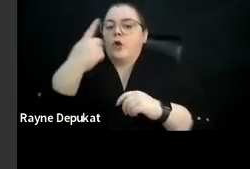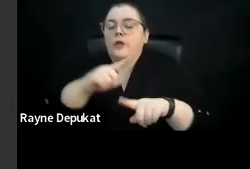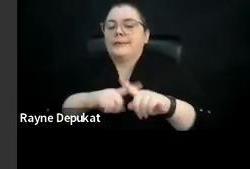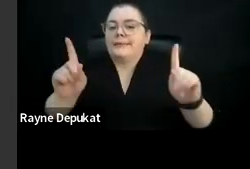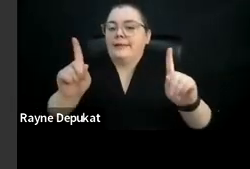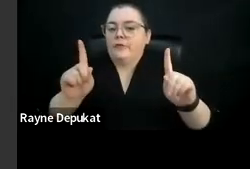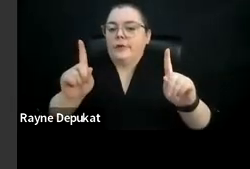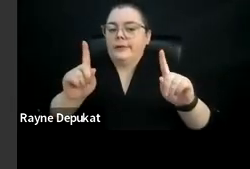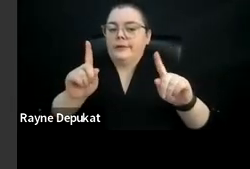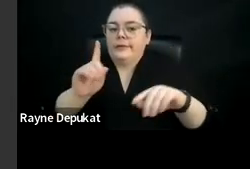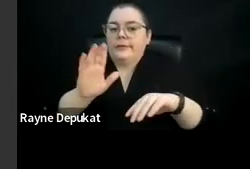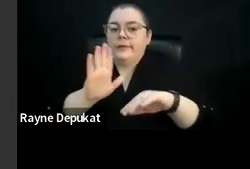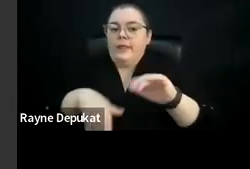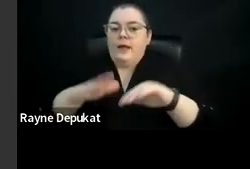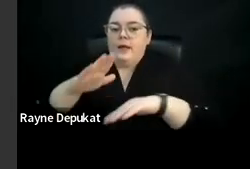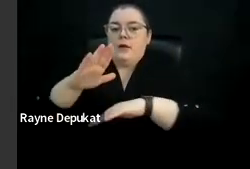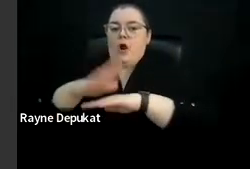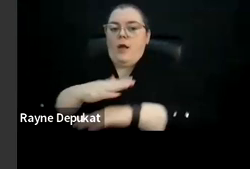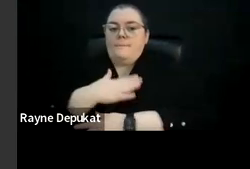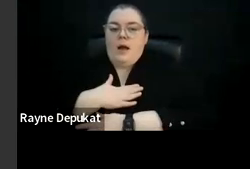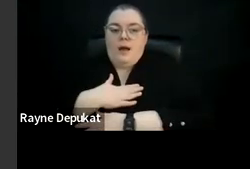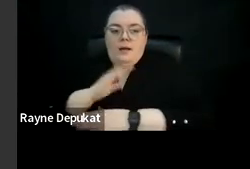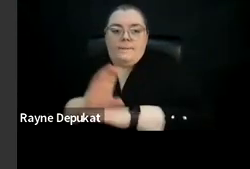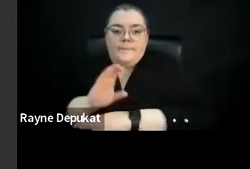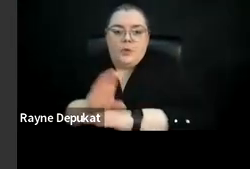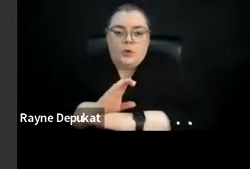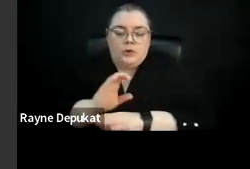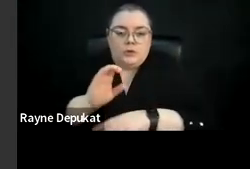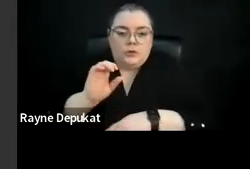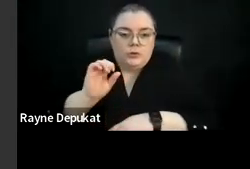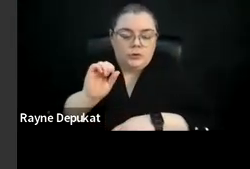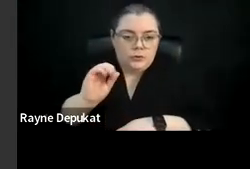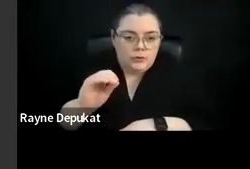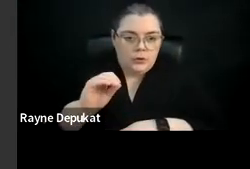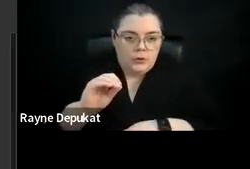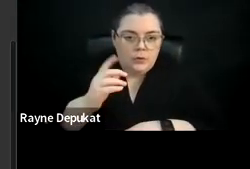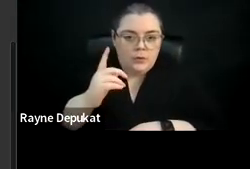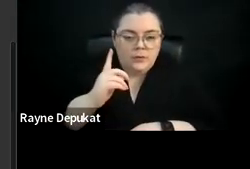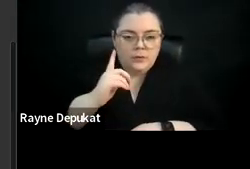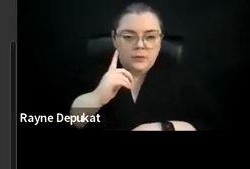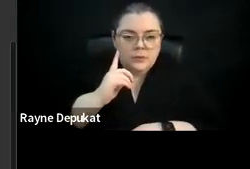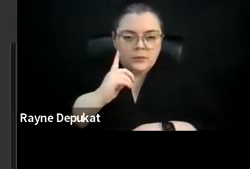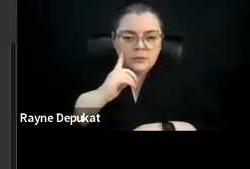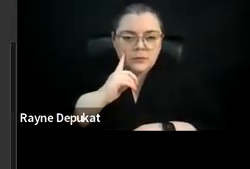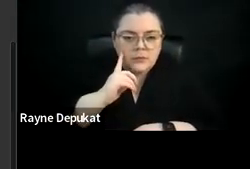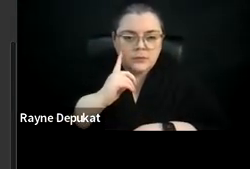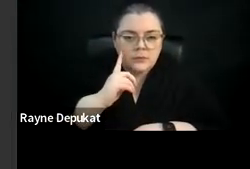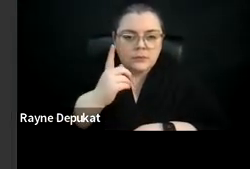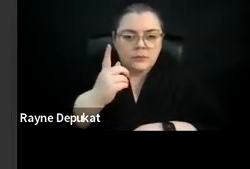Okay. This looks different than what it was on my computer. So.